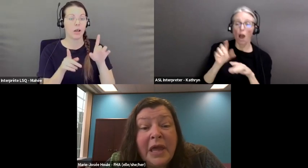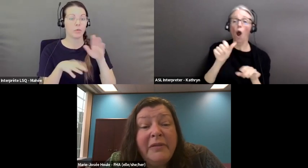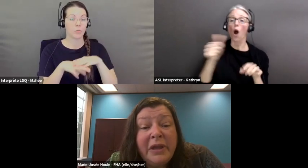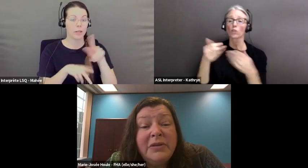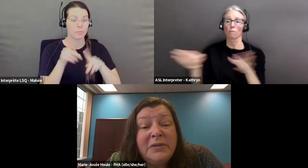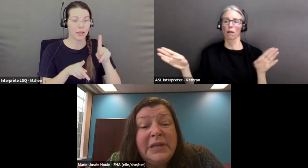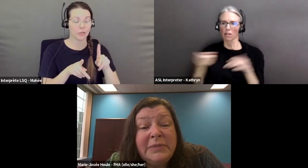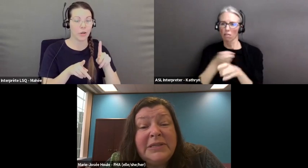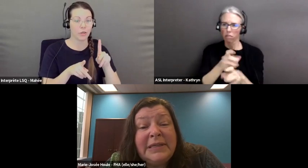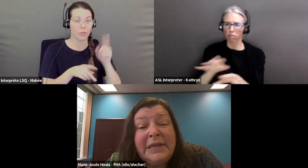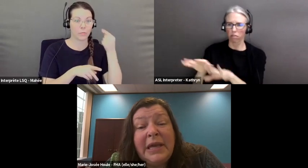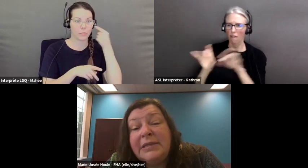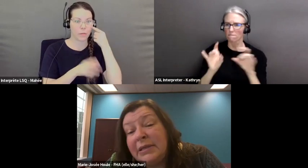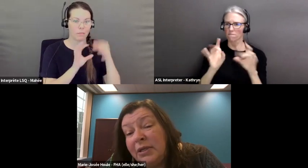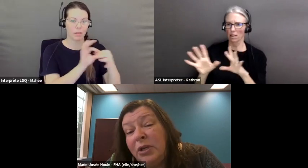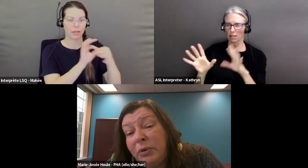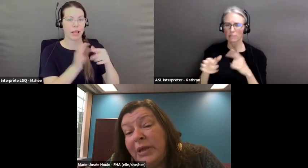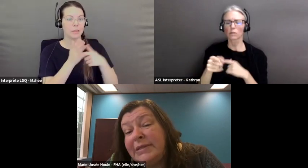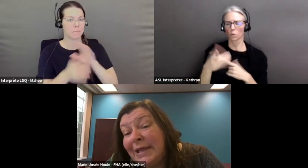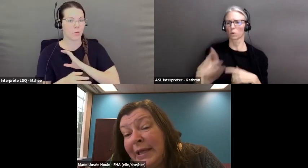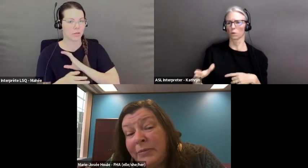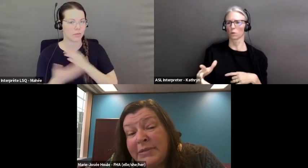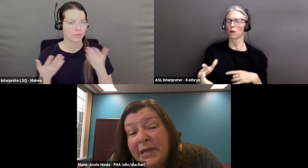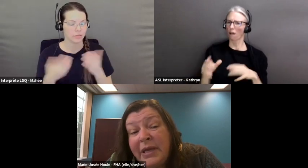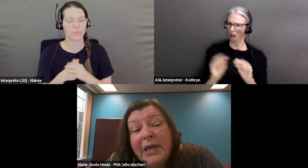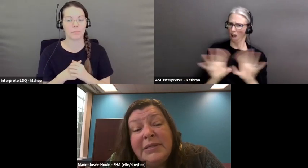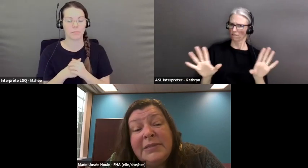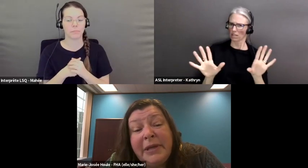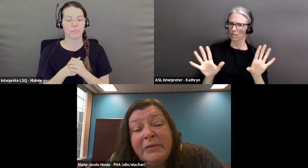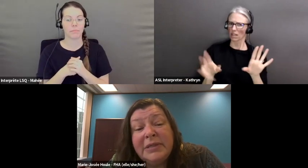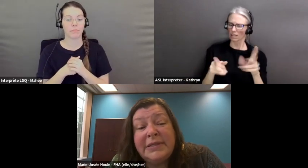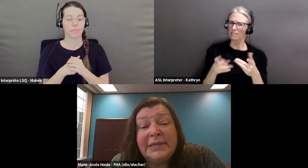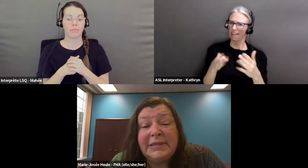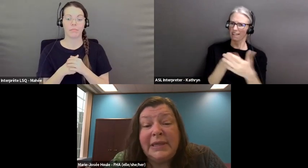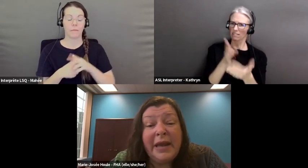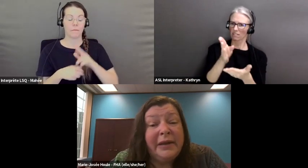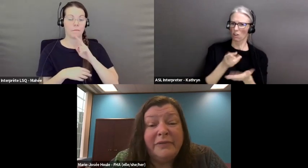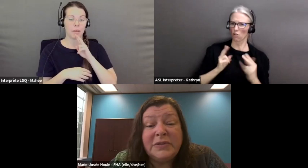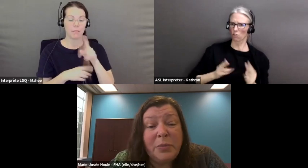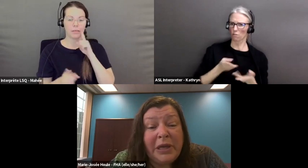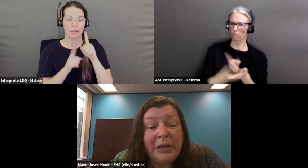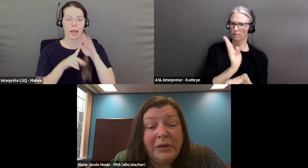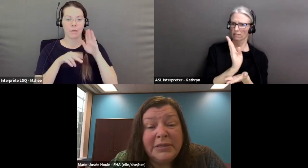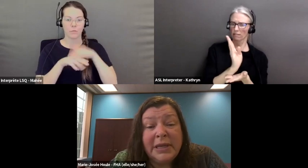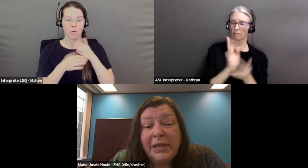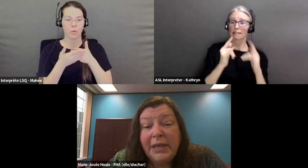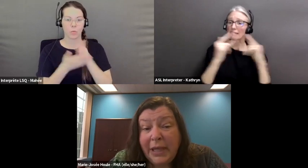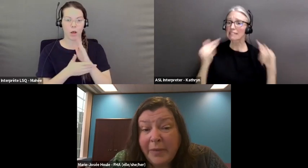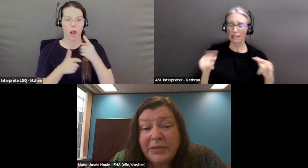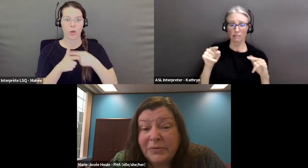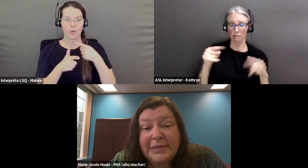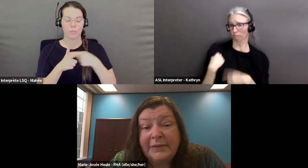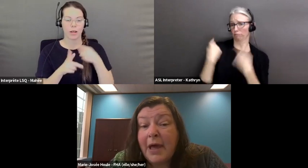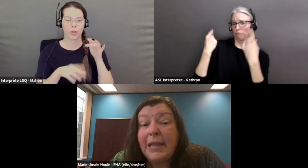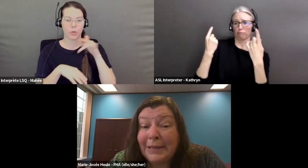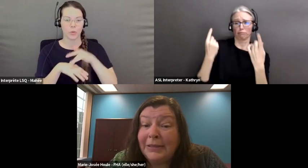housing, they also need to be seen as human rights claims. And despite their existence in Canada for so many years,